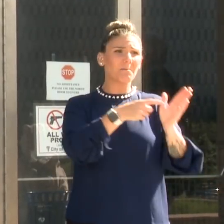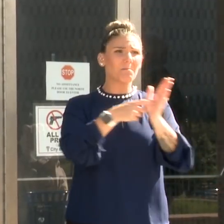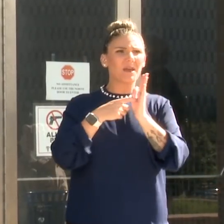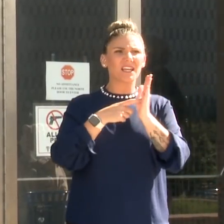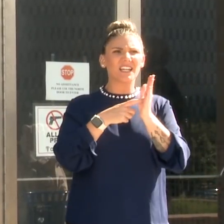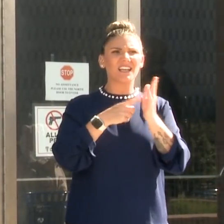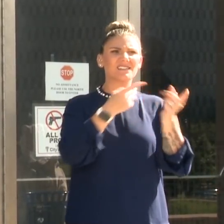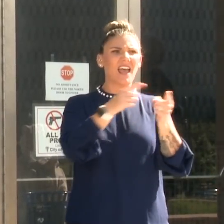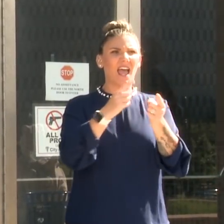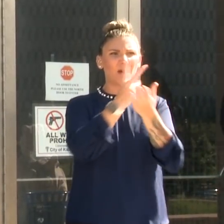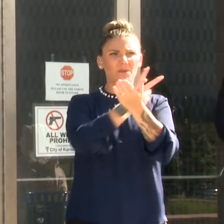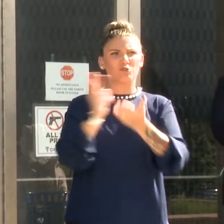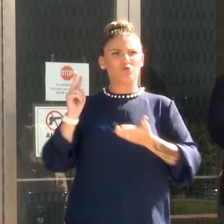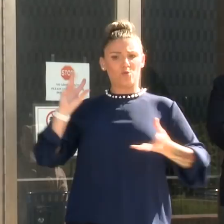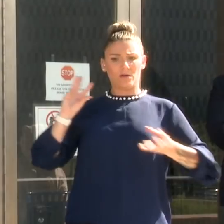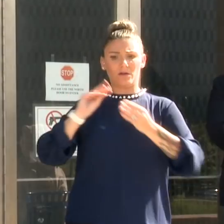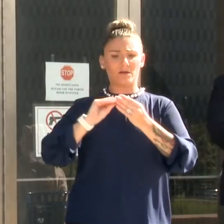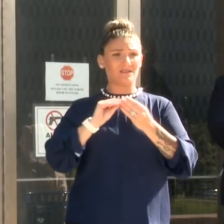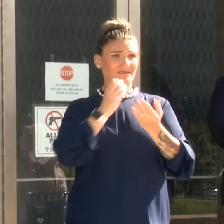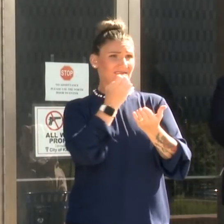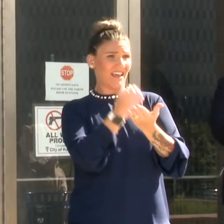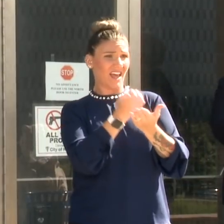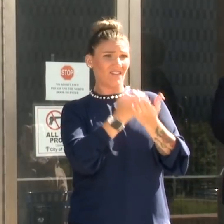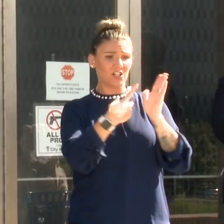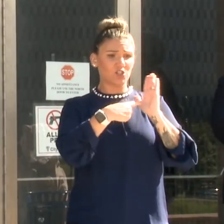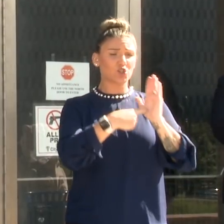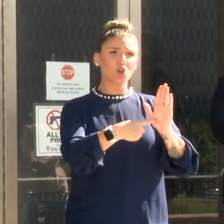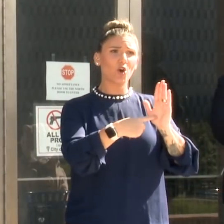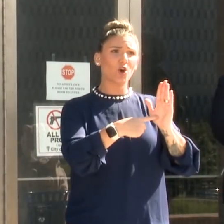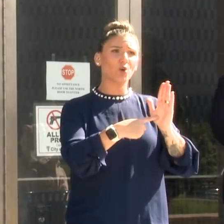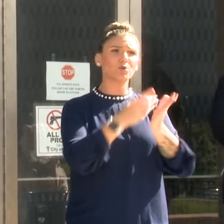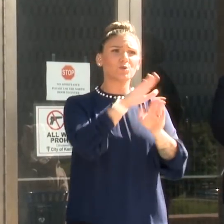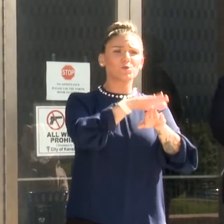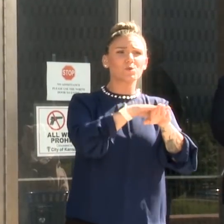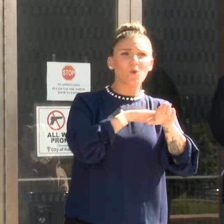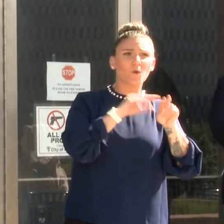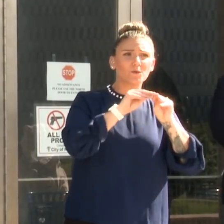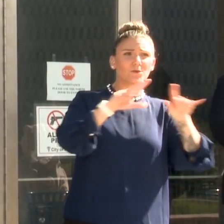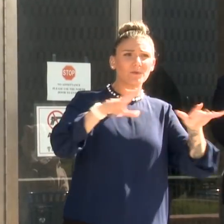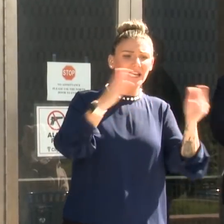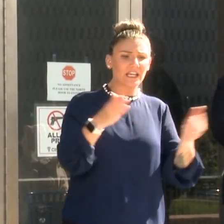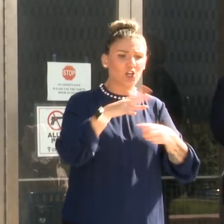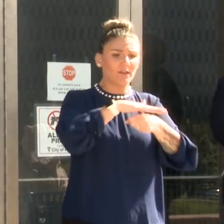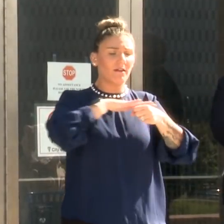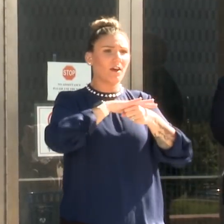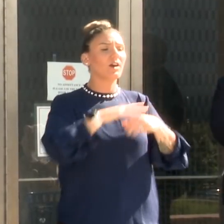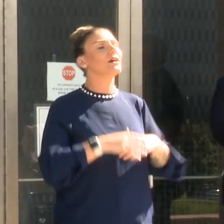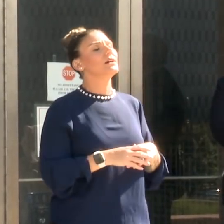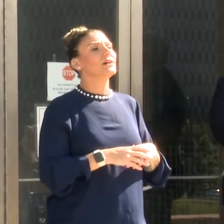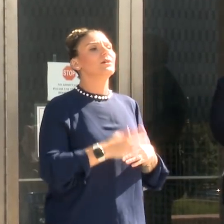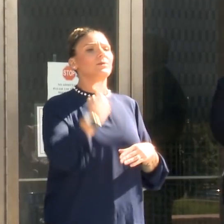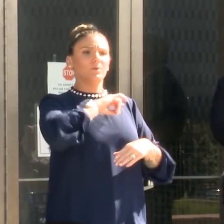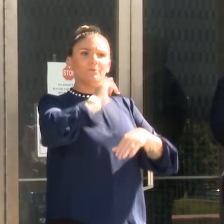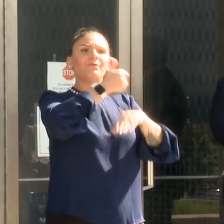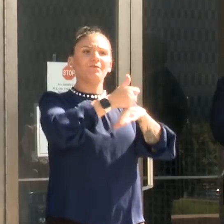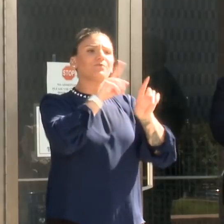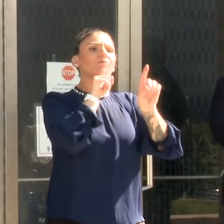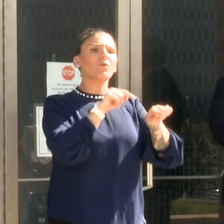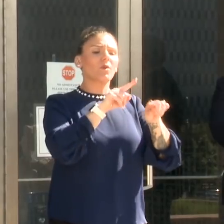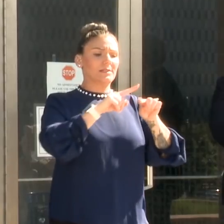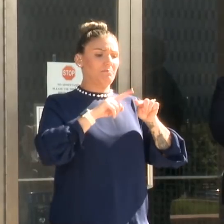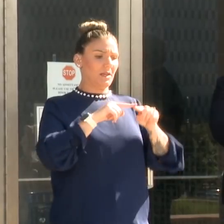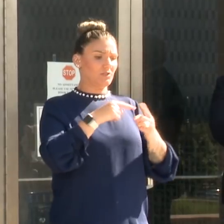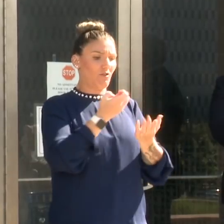2 weeks now. Is there evidence to show that it is working to slow down some spread in our area? We set the order based